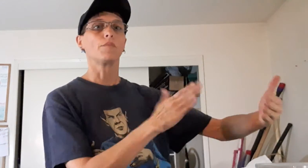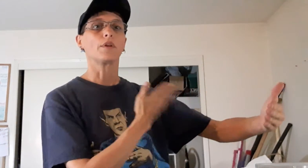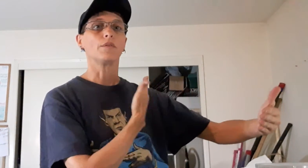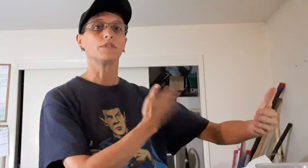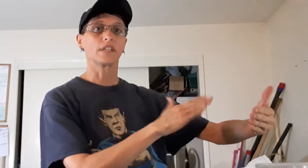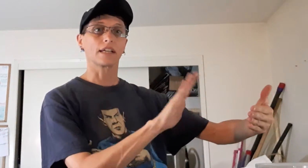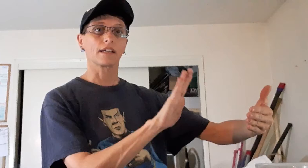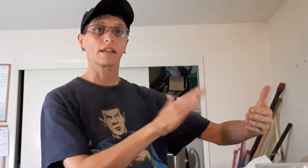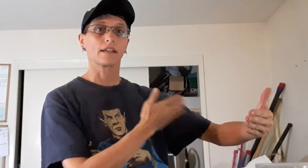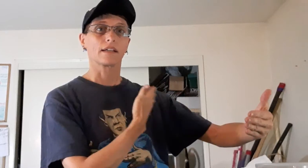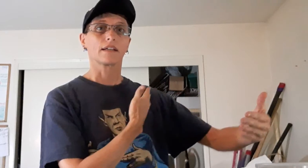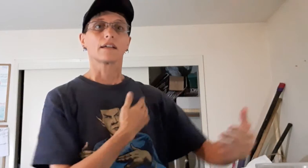music.